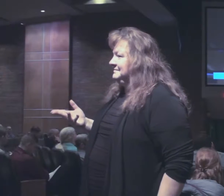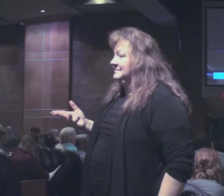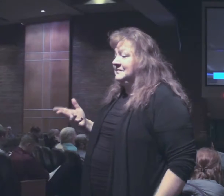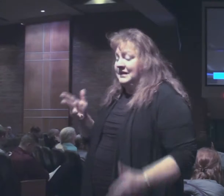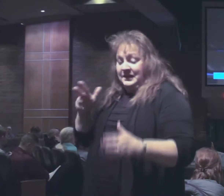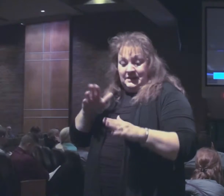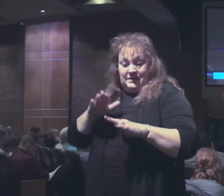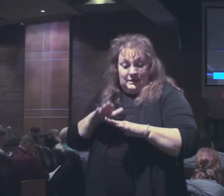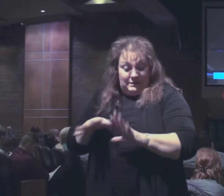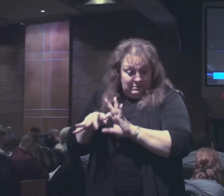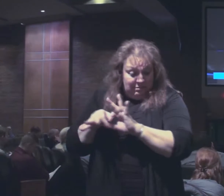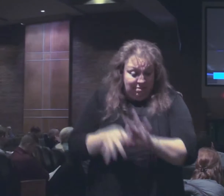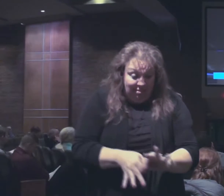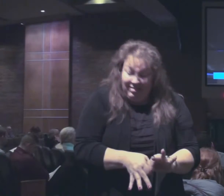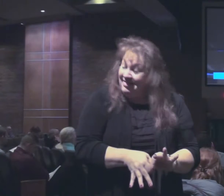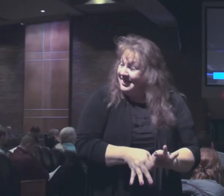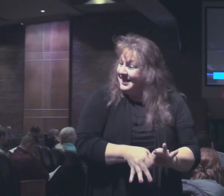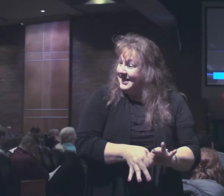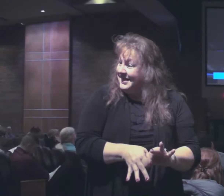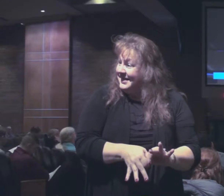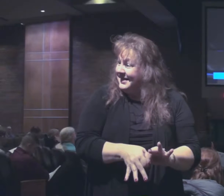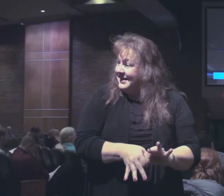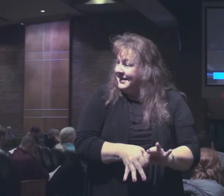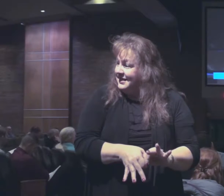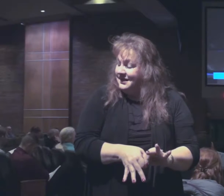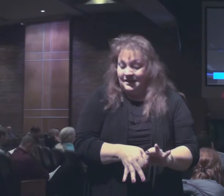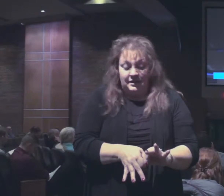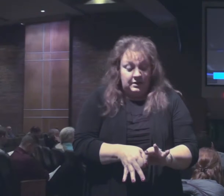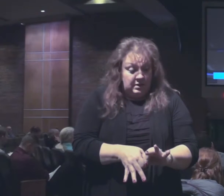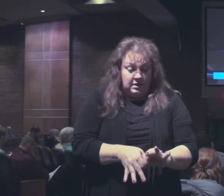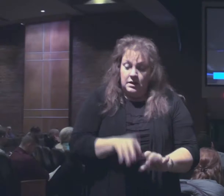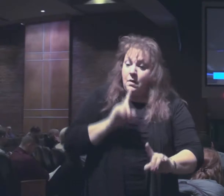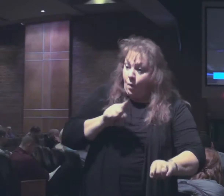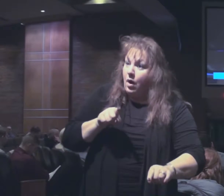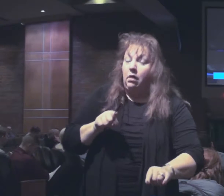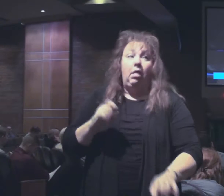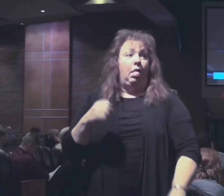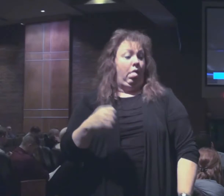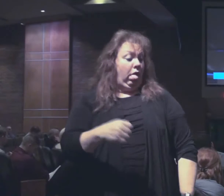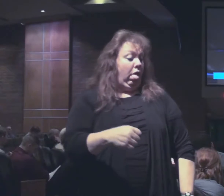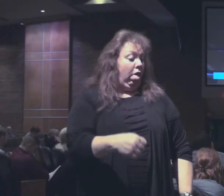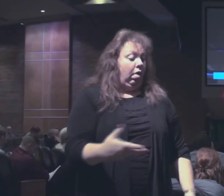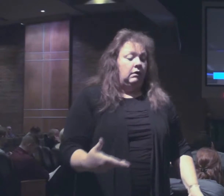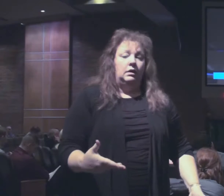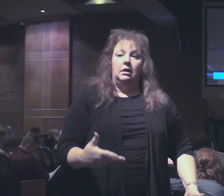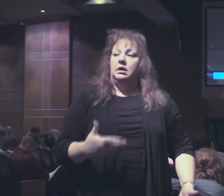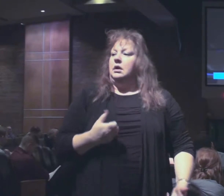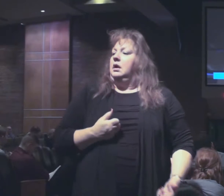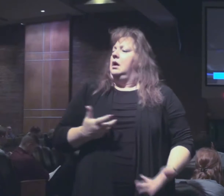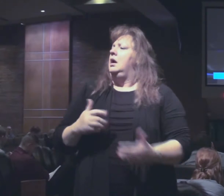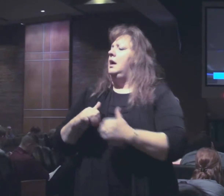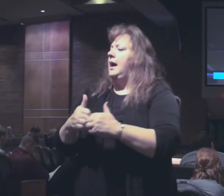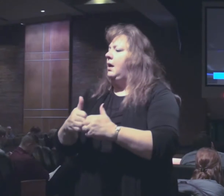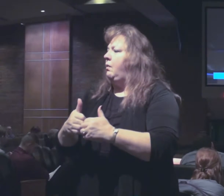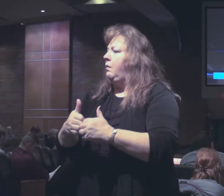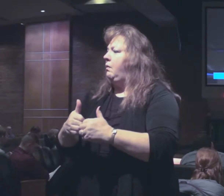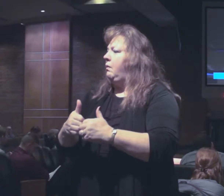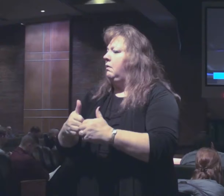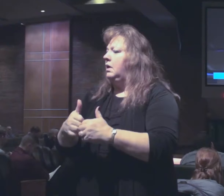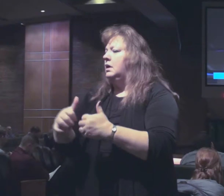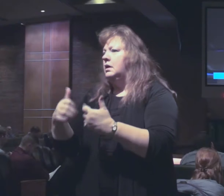The children of the devil do the bidding of their father, the devil, and they express that in trying